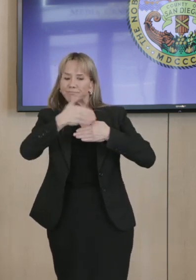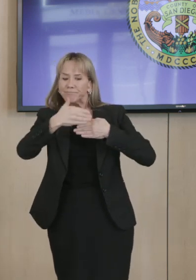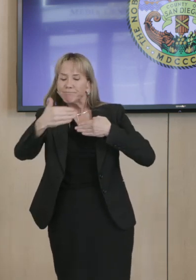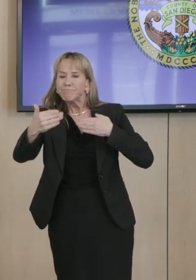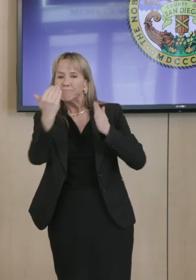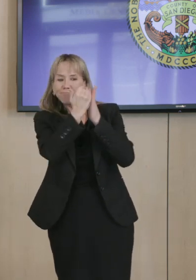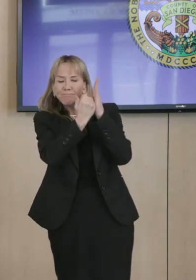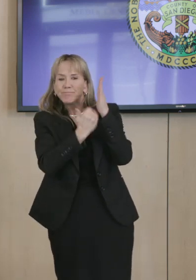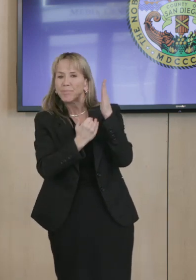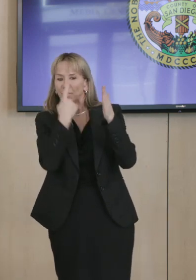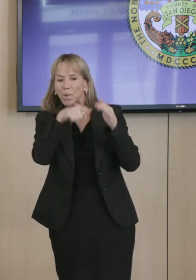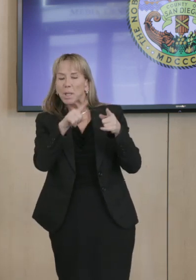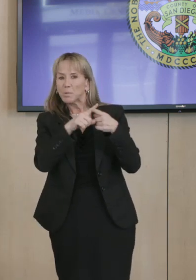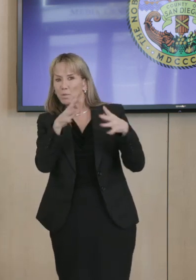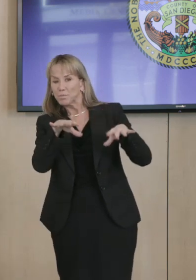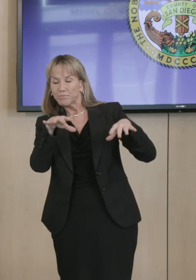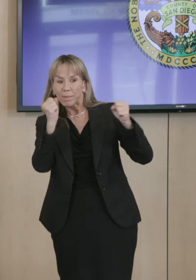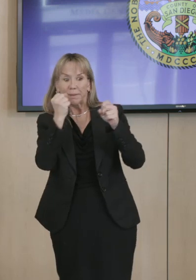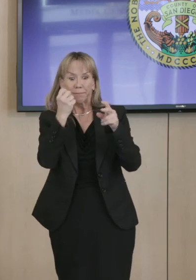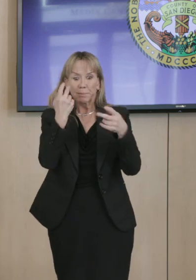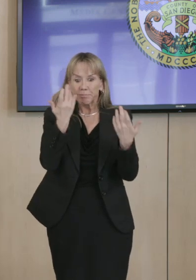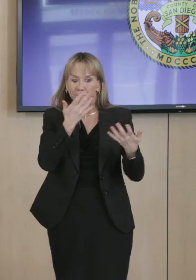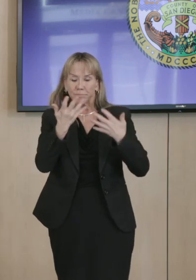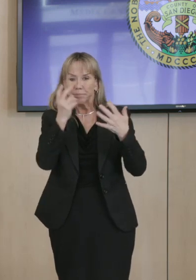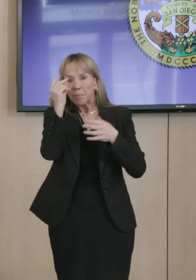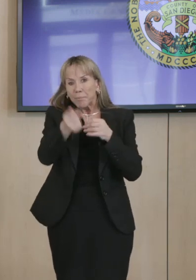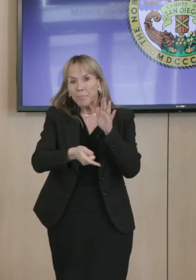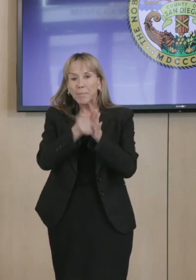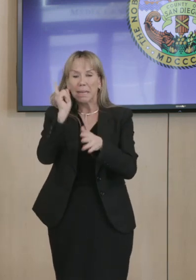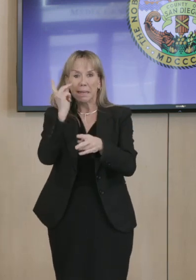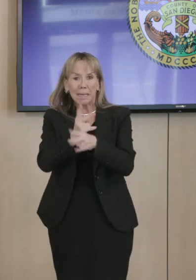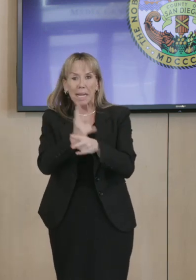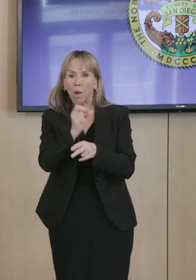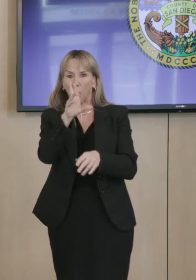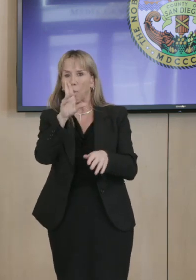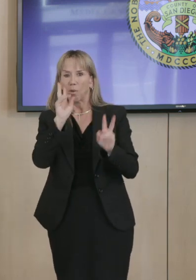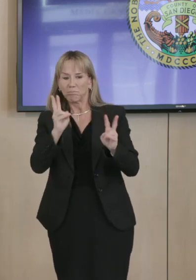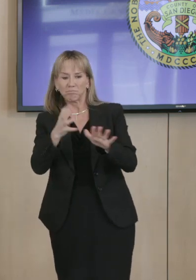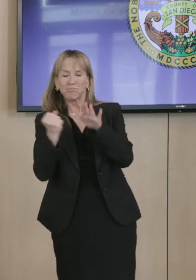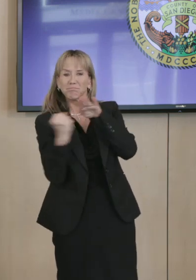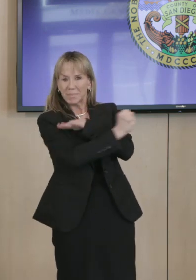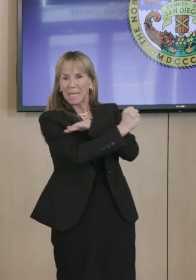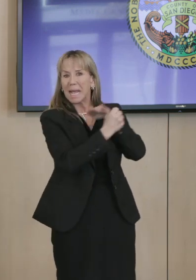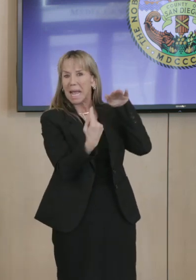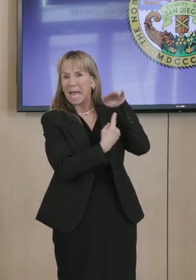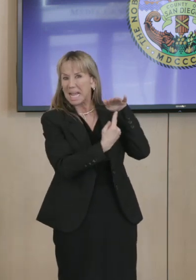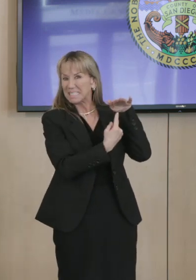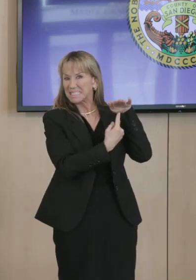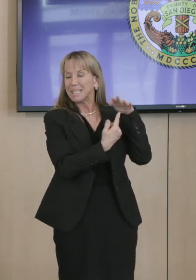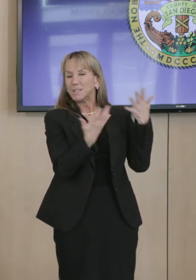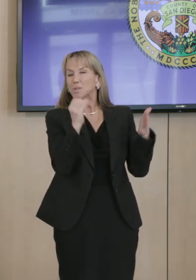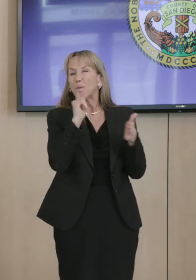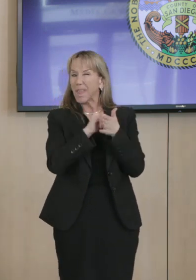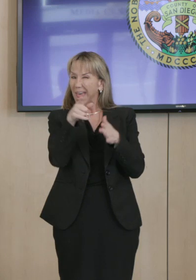get expeditious care or in fact are isolated if they need to be. But the details of that question I would refer to the federal government.